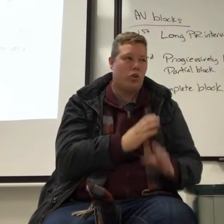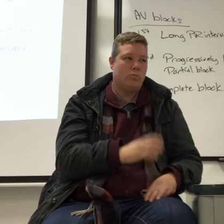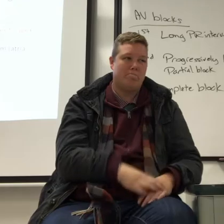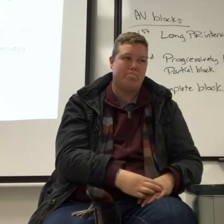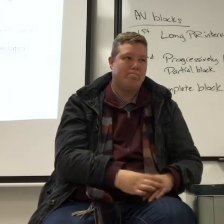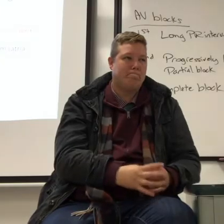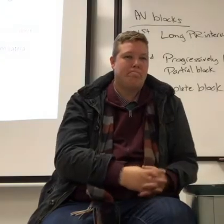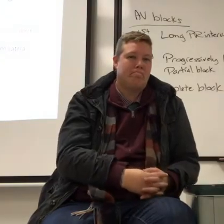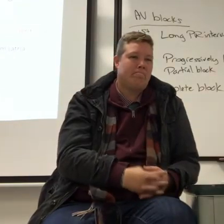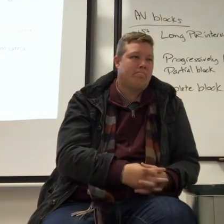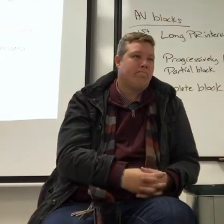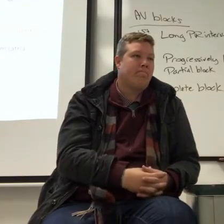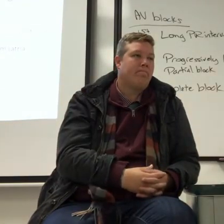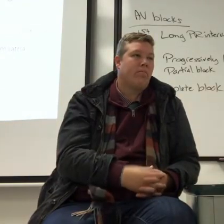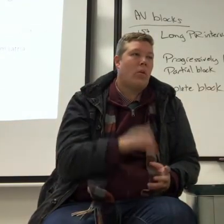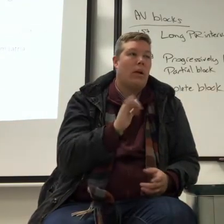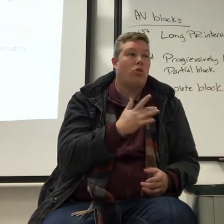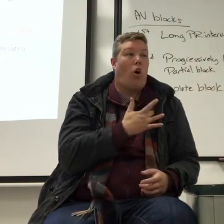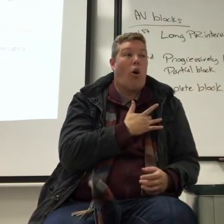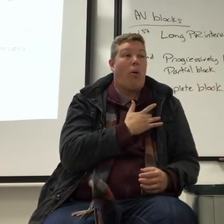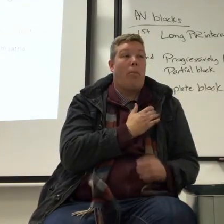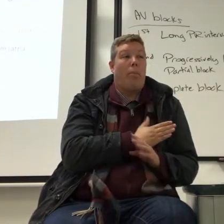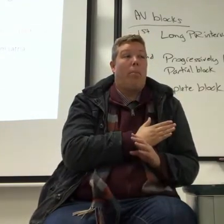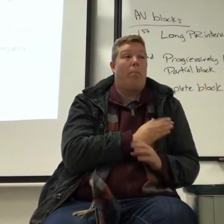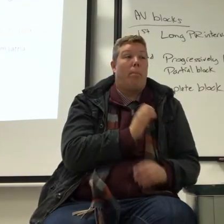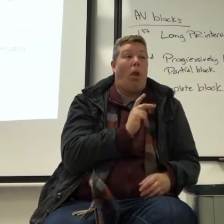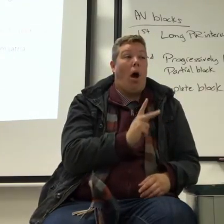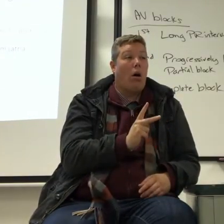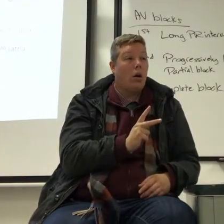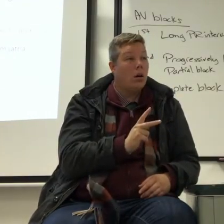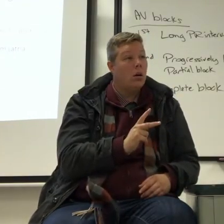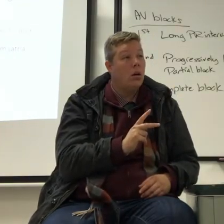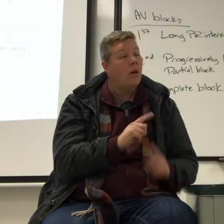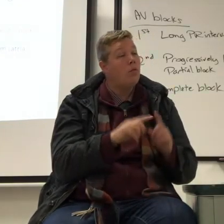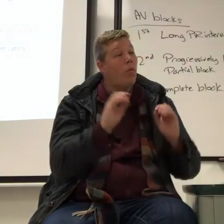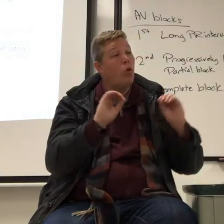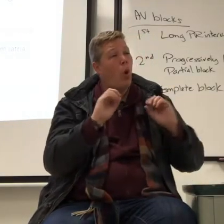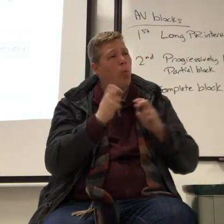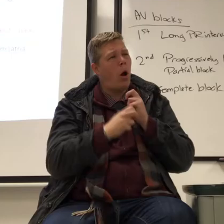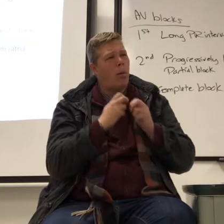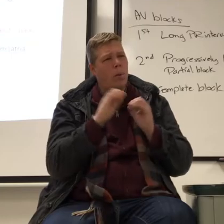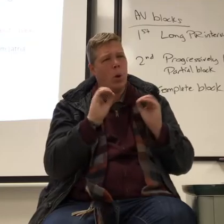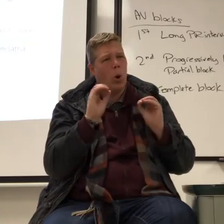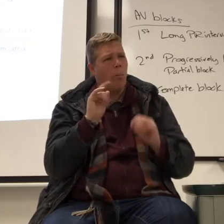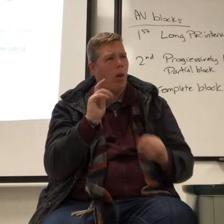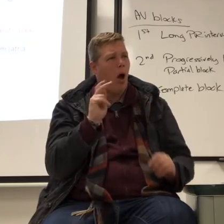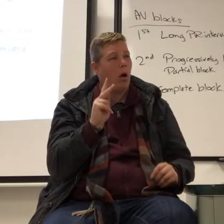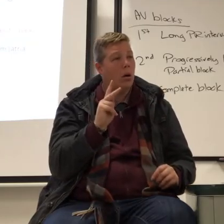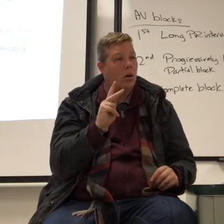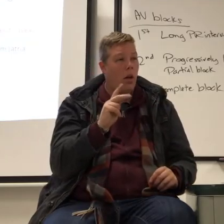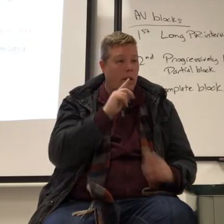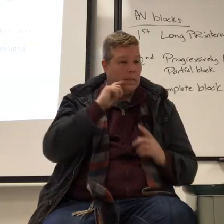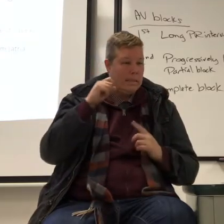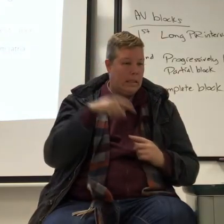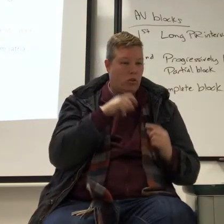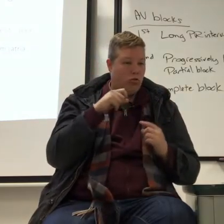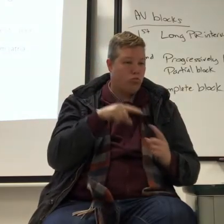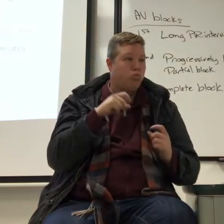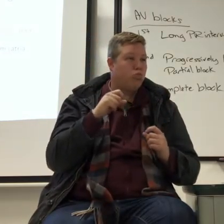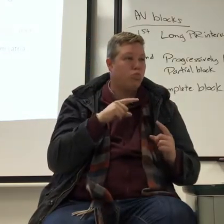All right, so that's heart block. Now, if you have no problem with no blocks and the signal can travel down the septum, that's what you see